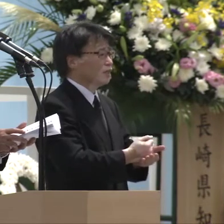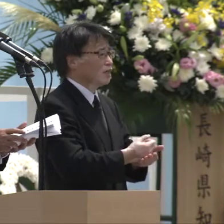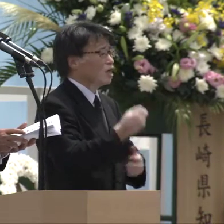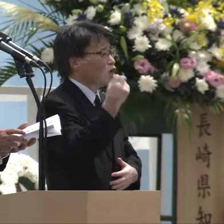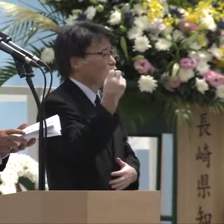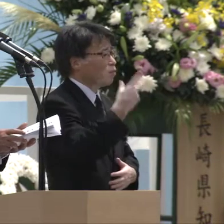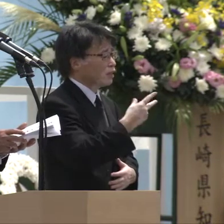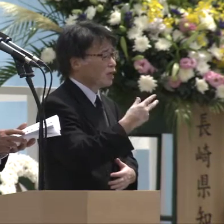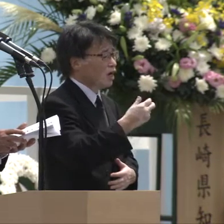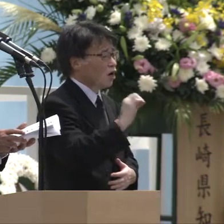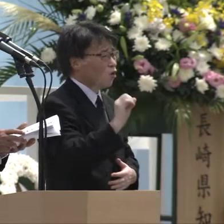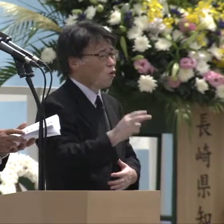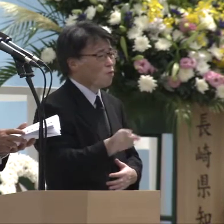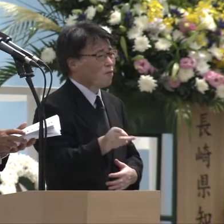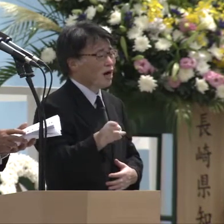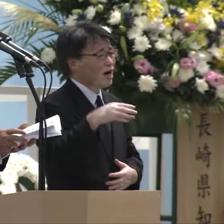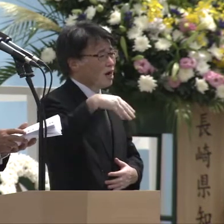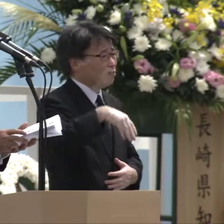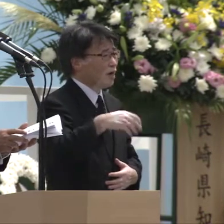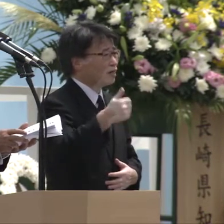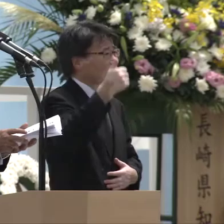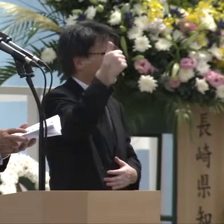President Obama's message,